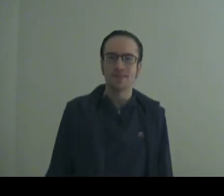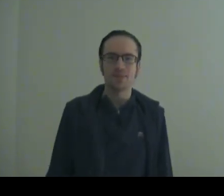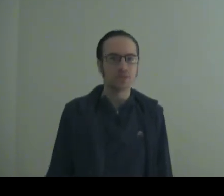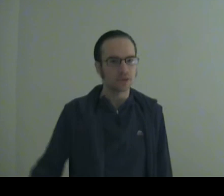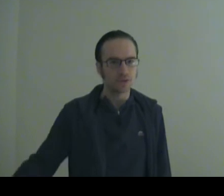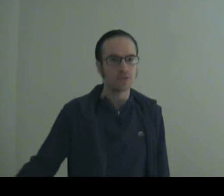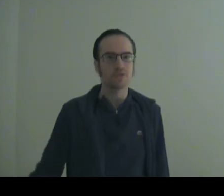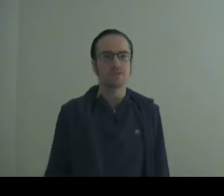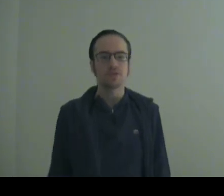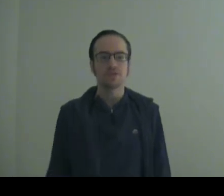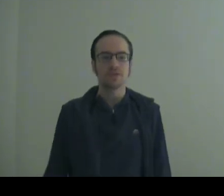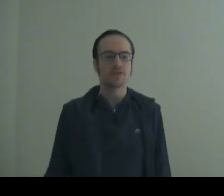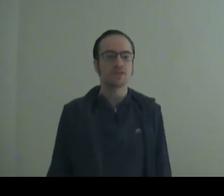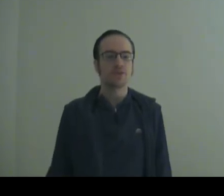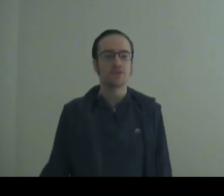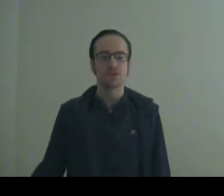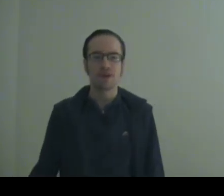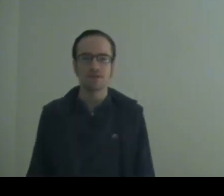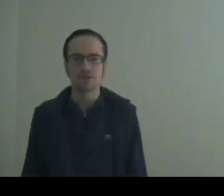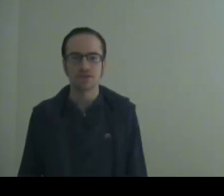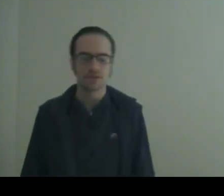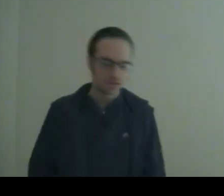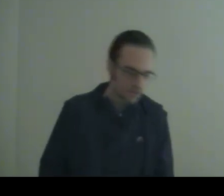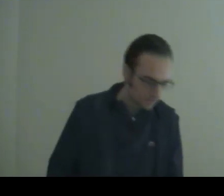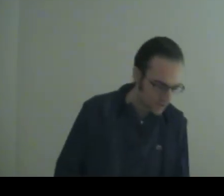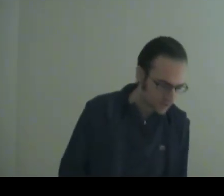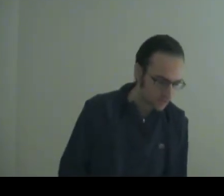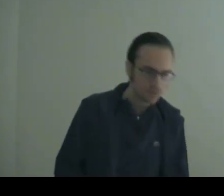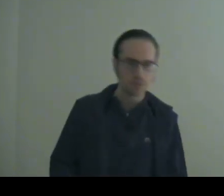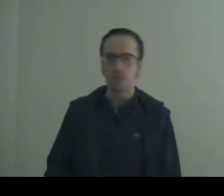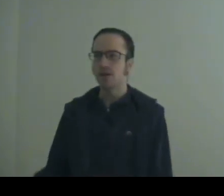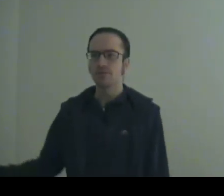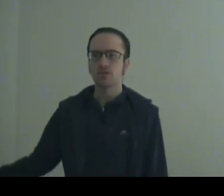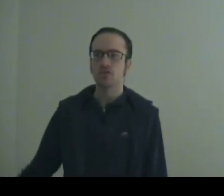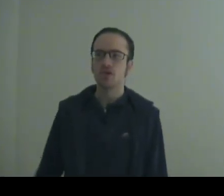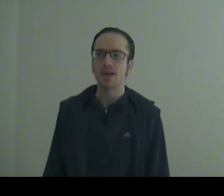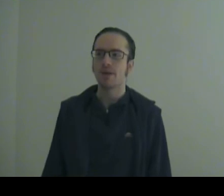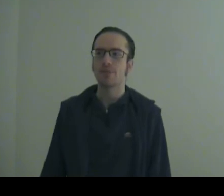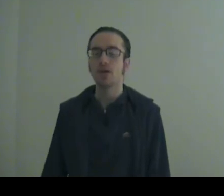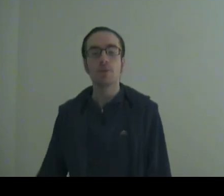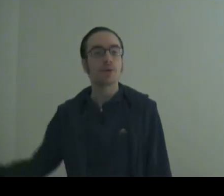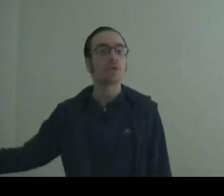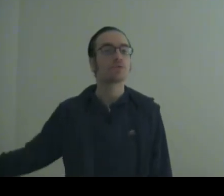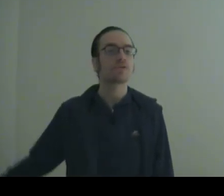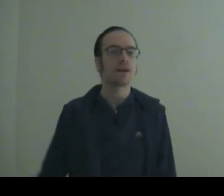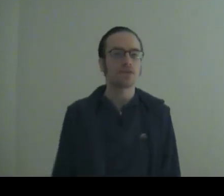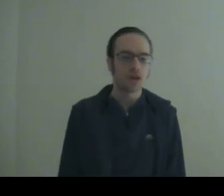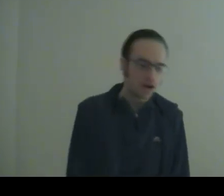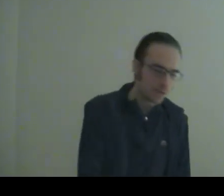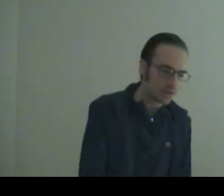know, there are no survivors. Oh, wait, well, Dredd might be... Nope, there are no survivors. Oh, wait, the